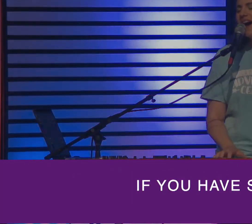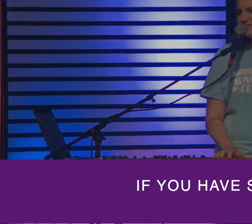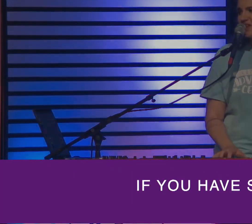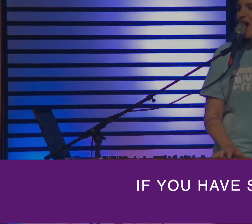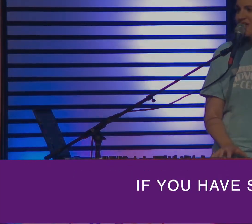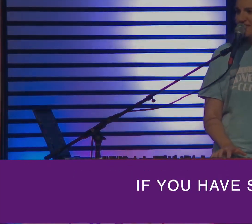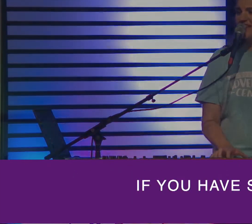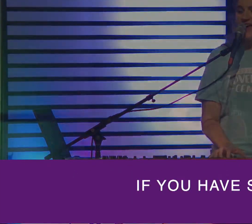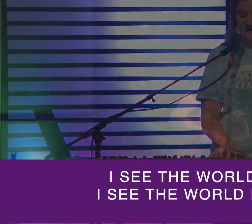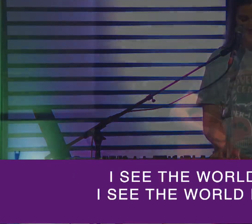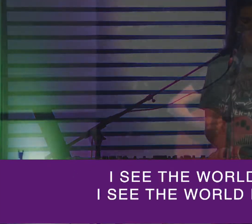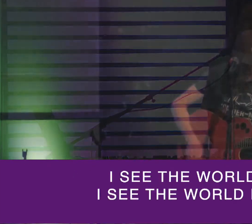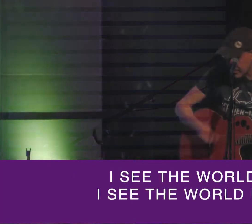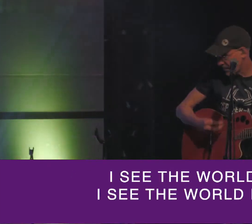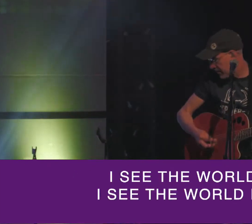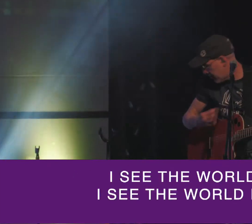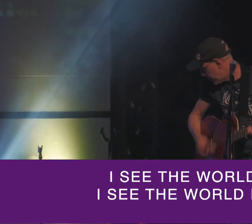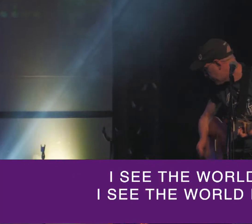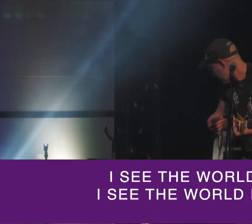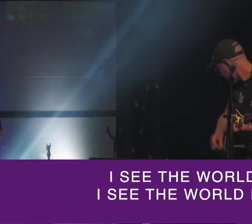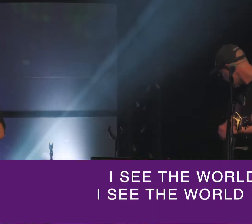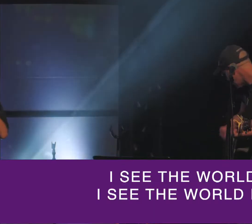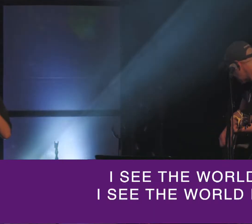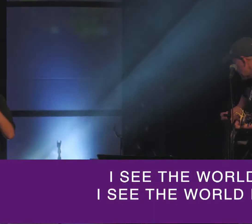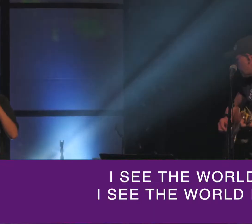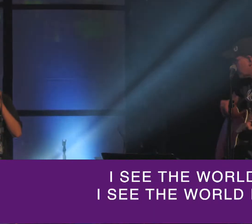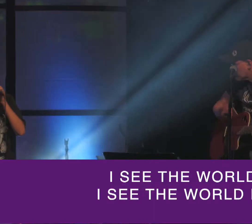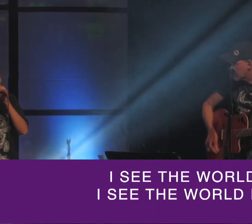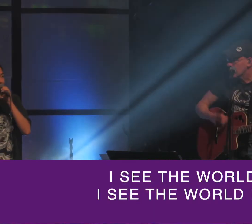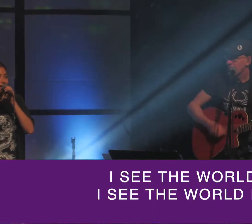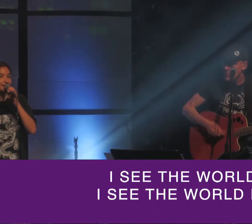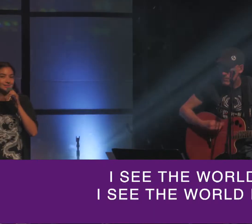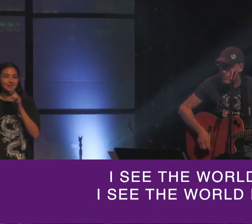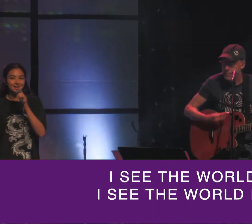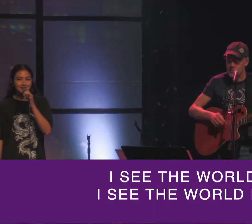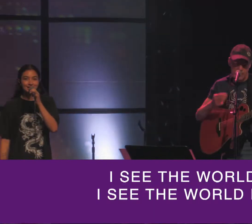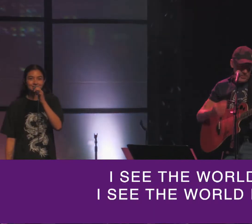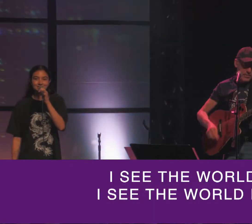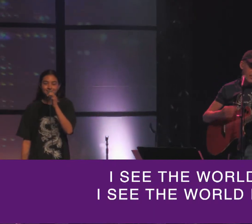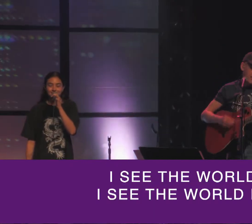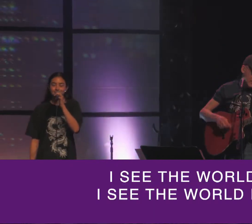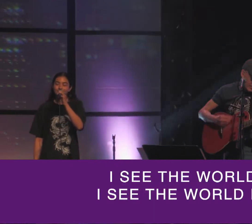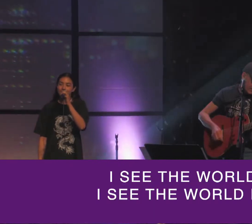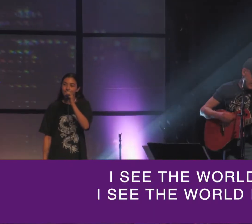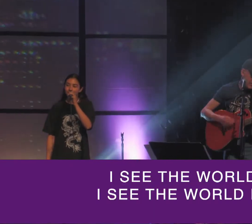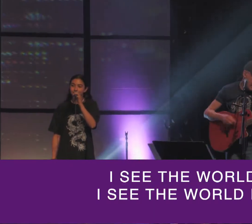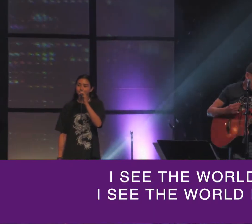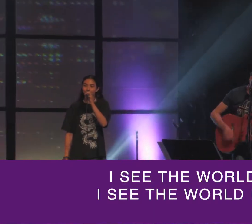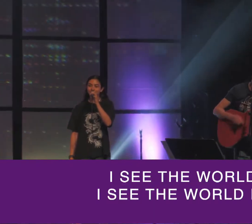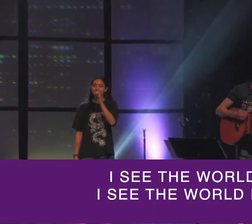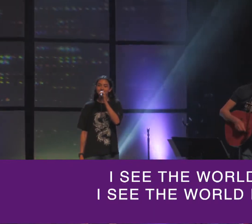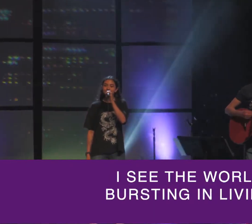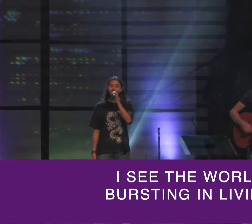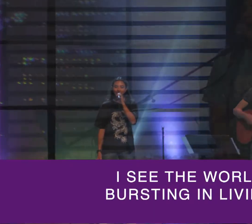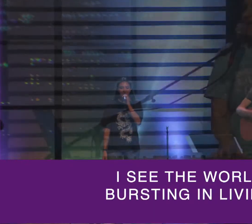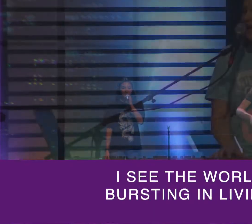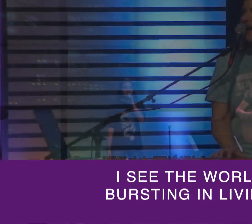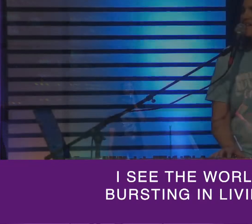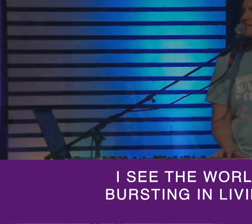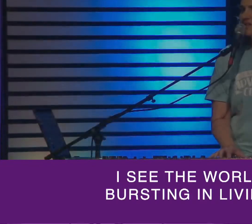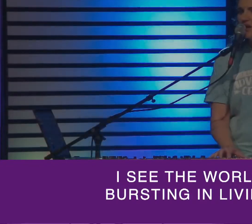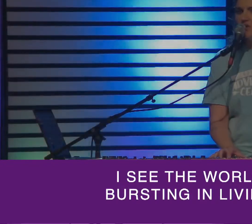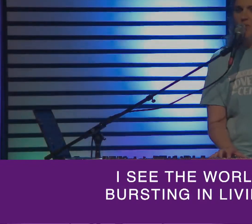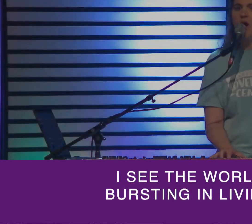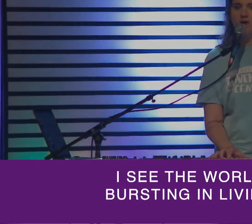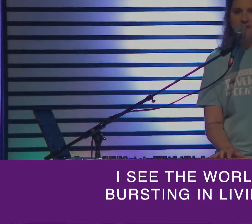If you have souls, say, I see the world in light. I see the world in wonder.